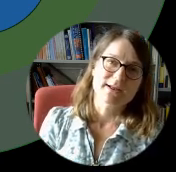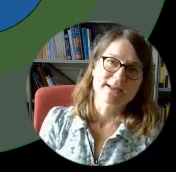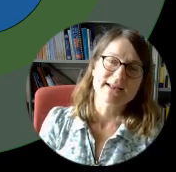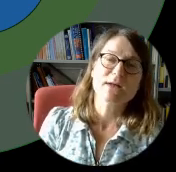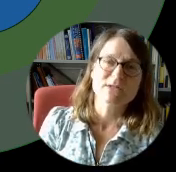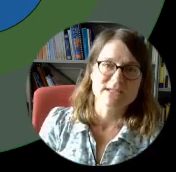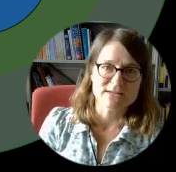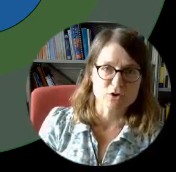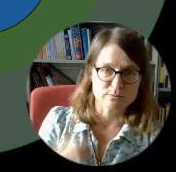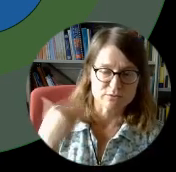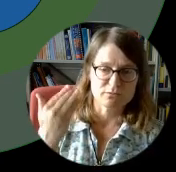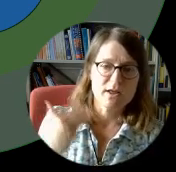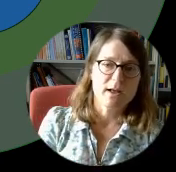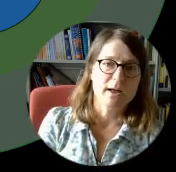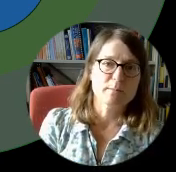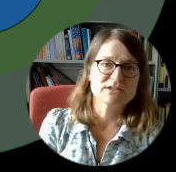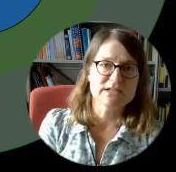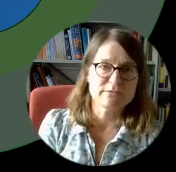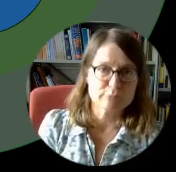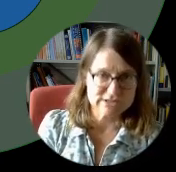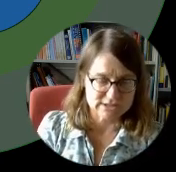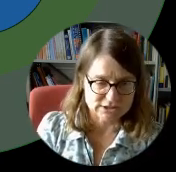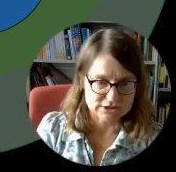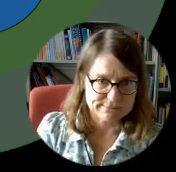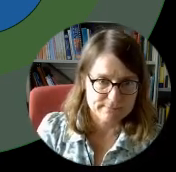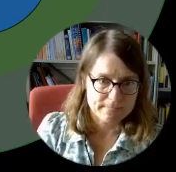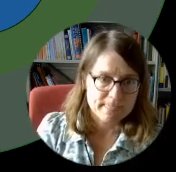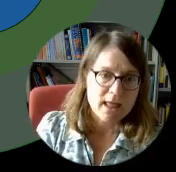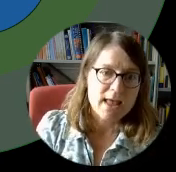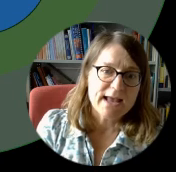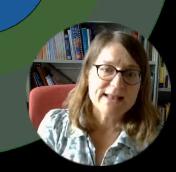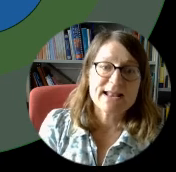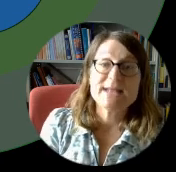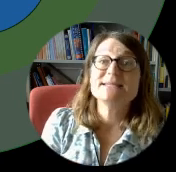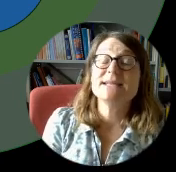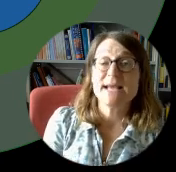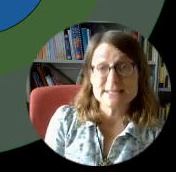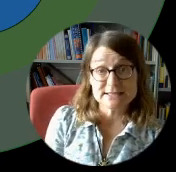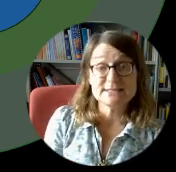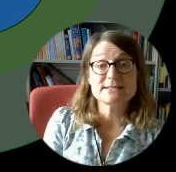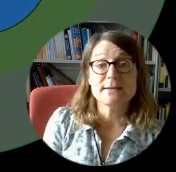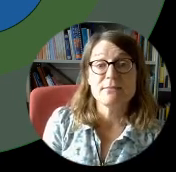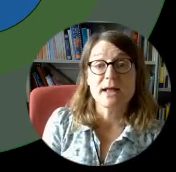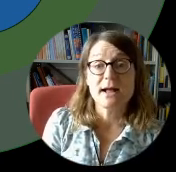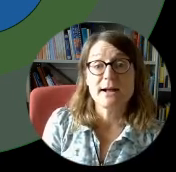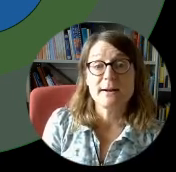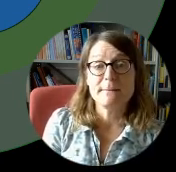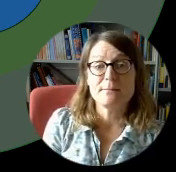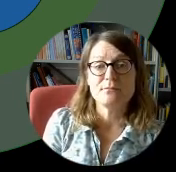or inequity in terms of perceived prestige. In the 1980s,